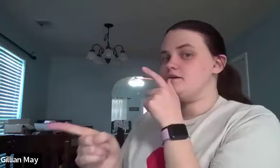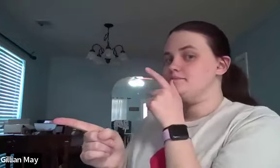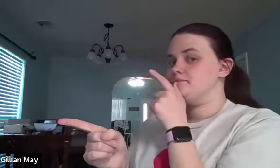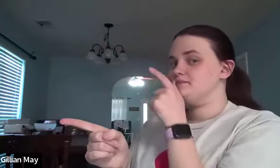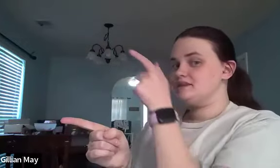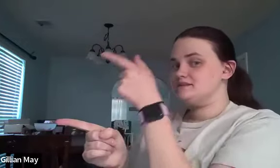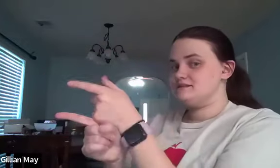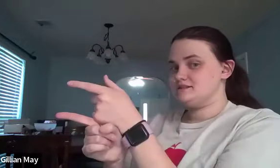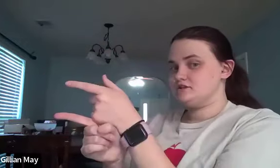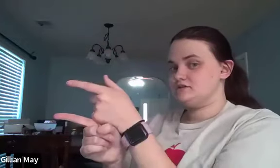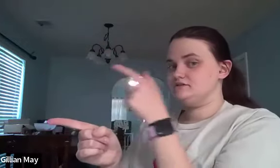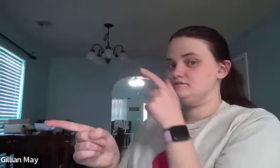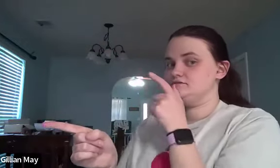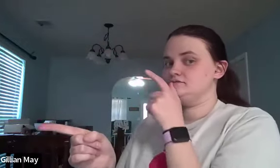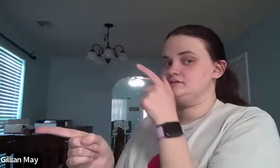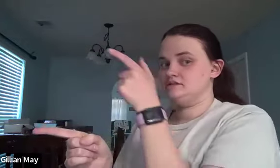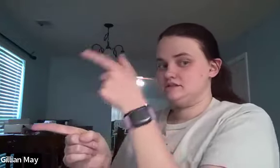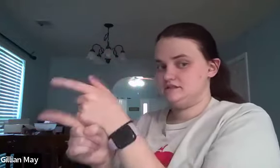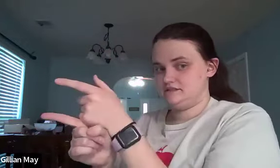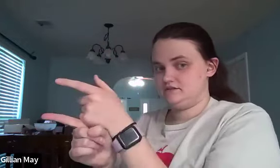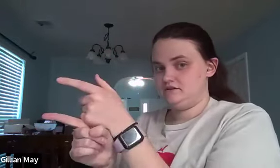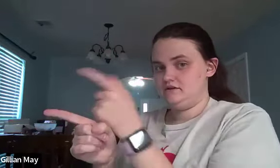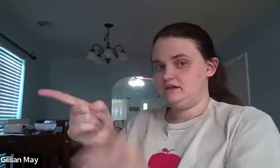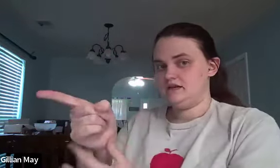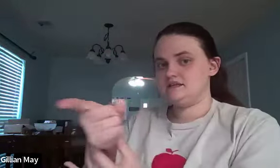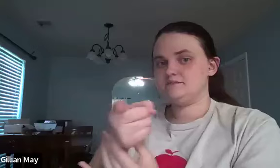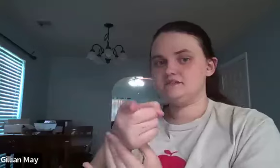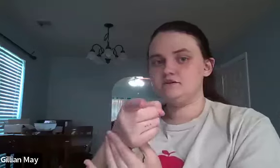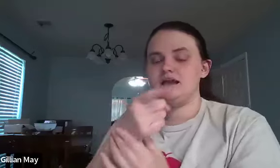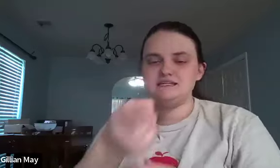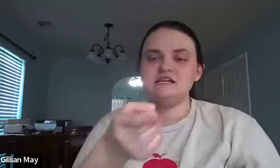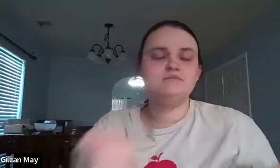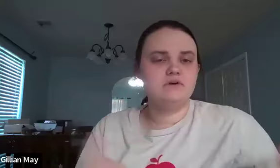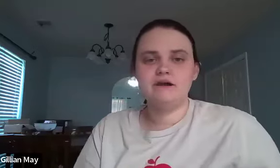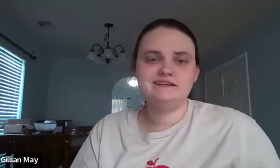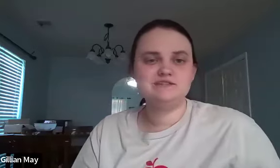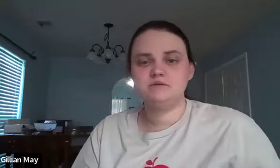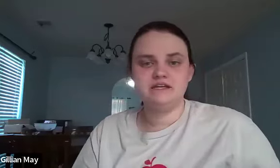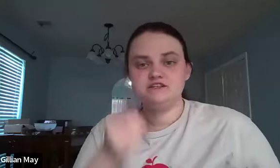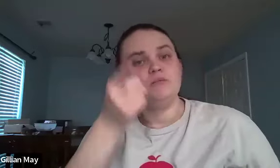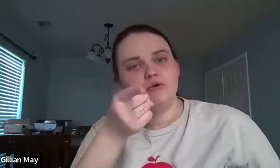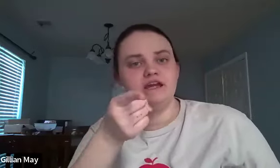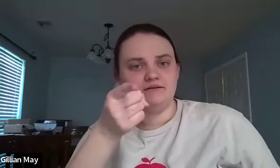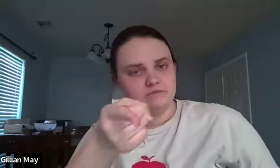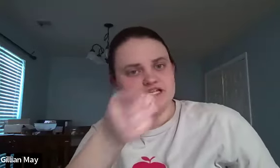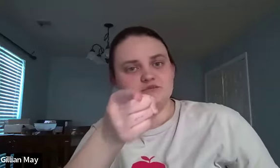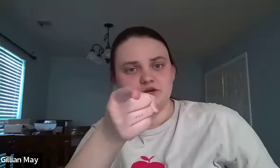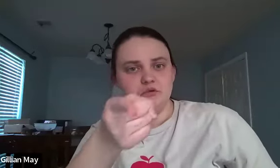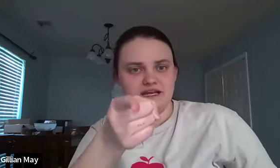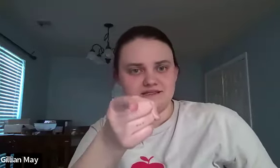help. Sister. Sister. It's like I'm still, I guess like I guess this would have been easier. Pointing. Imagine when you're pointing at